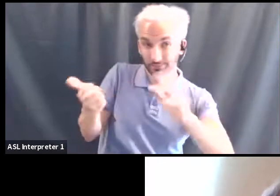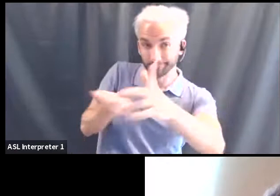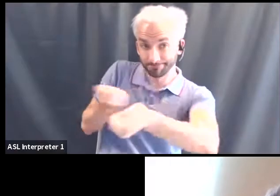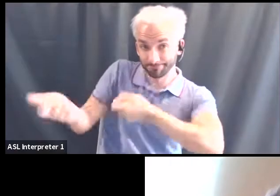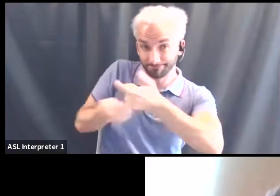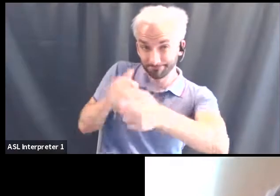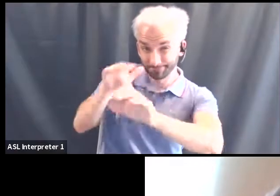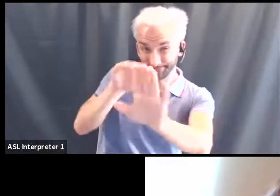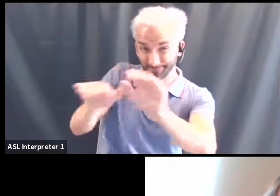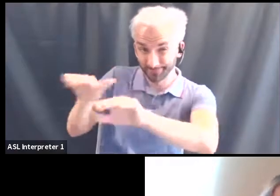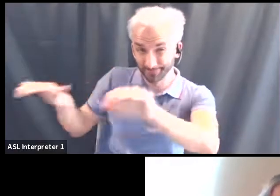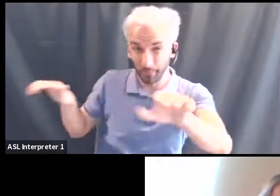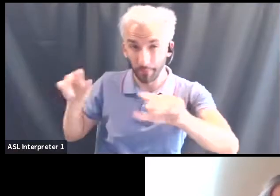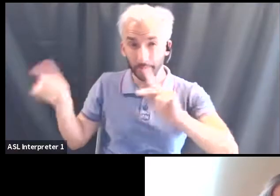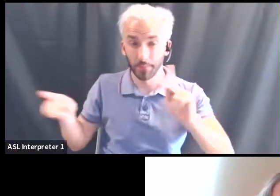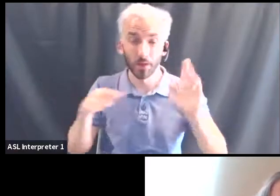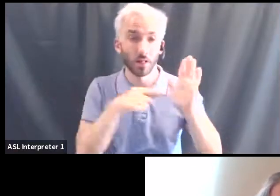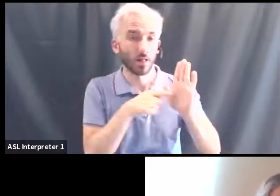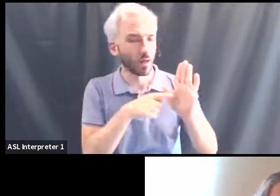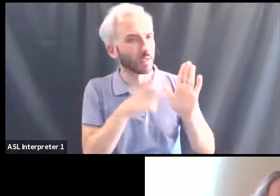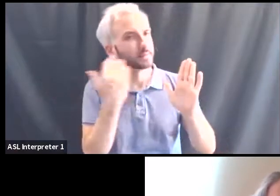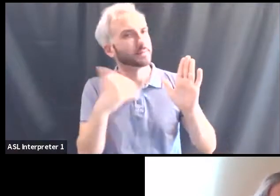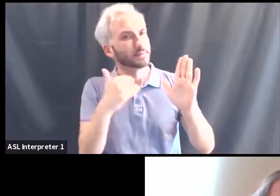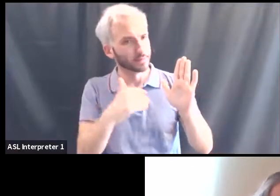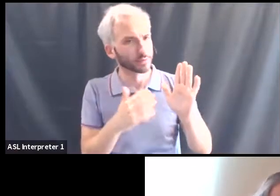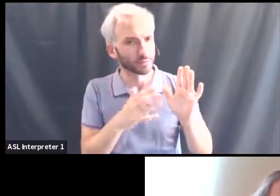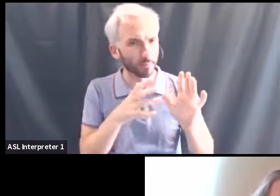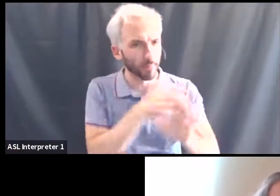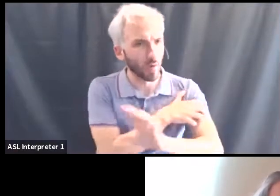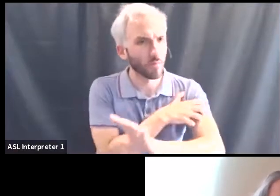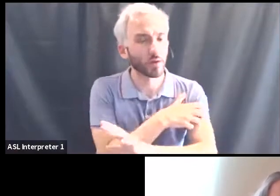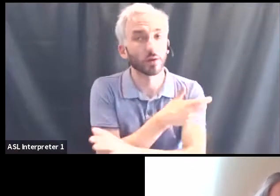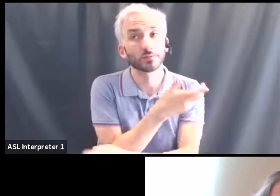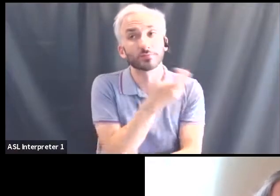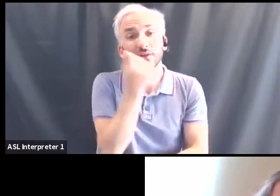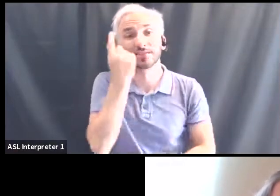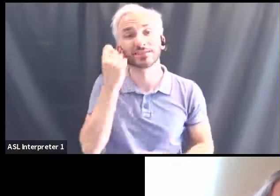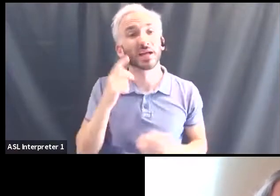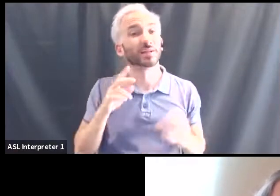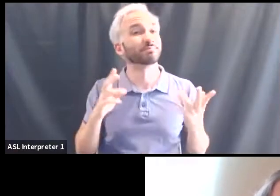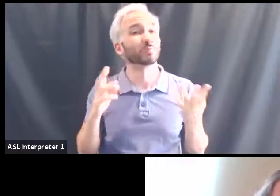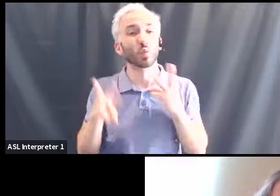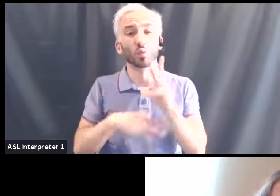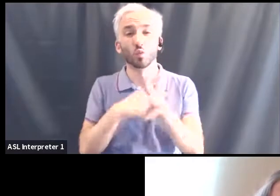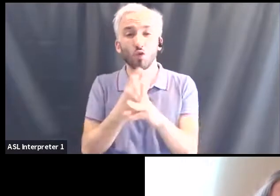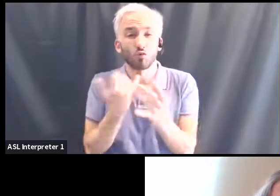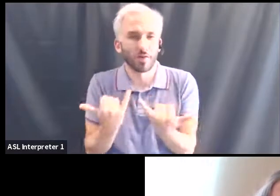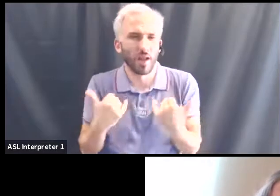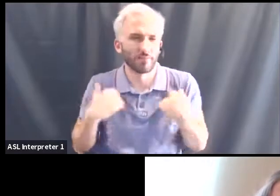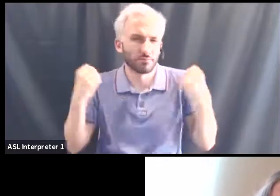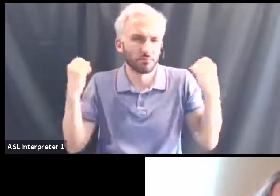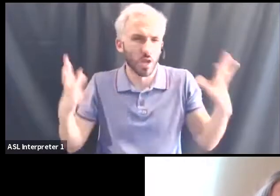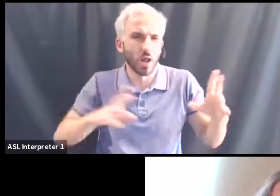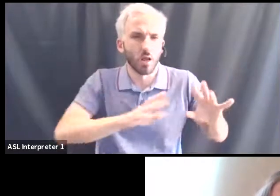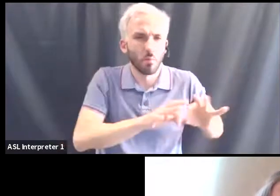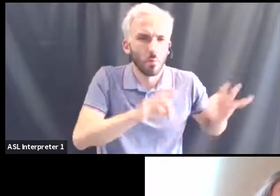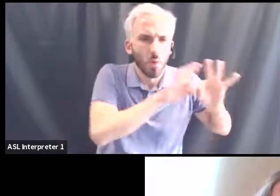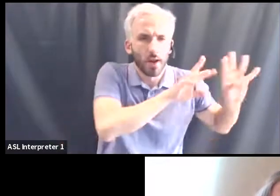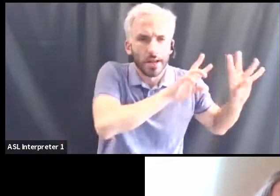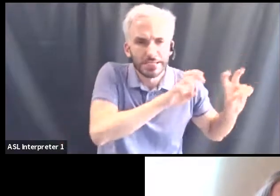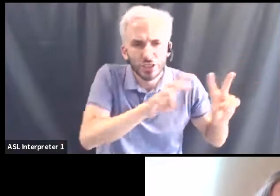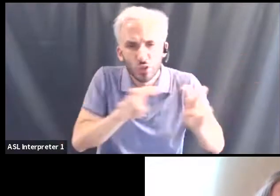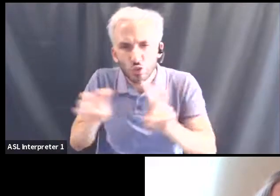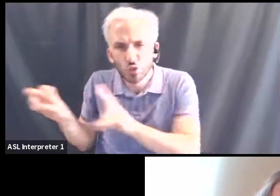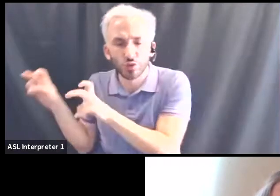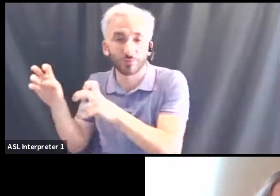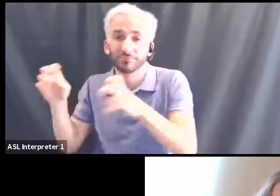the big issues of the world are complicated. They're very complicated. And, you know, you can read academic journals and long